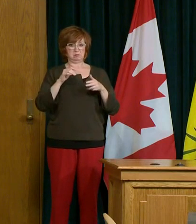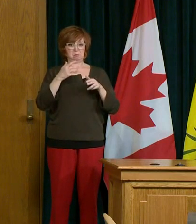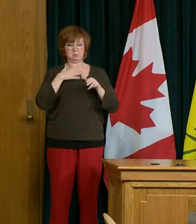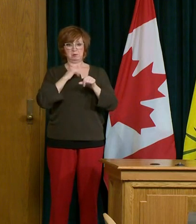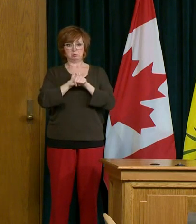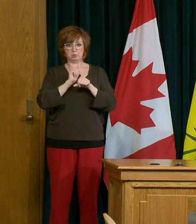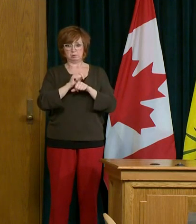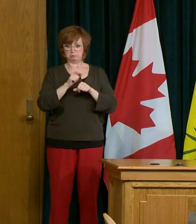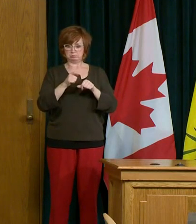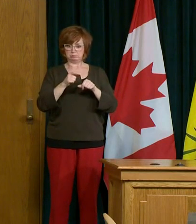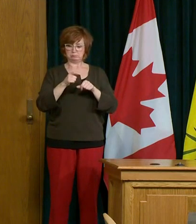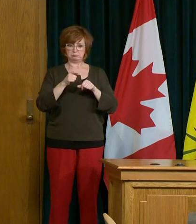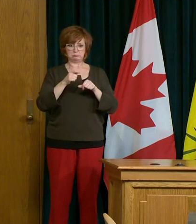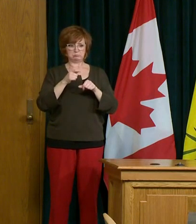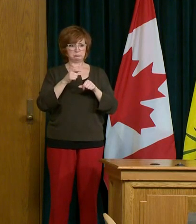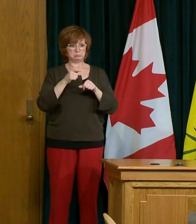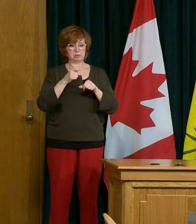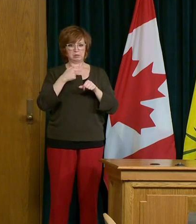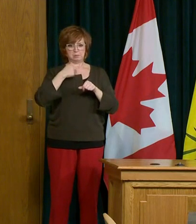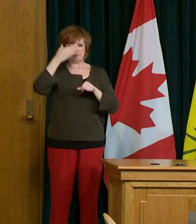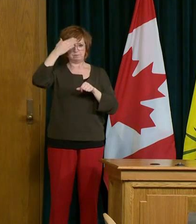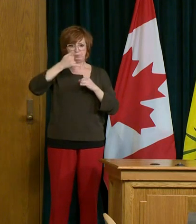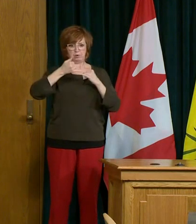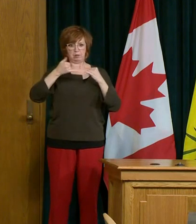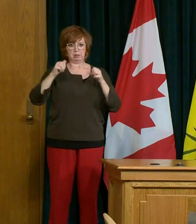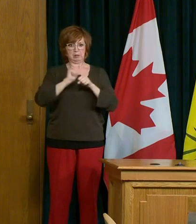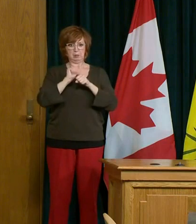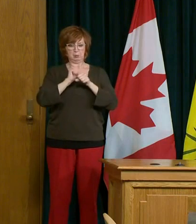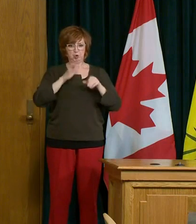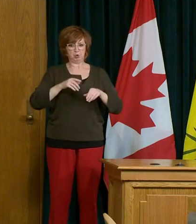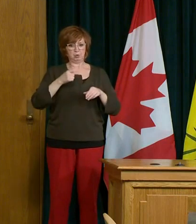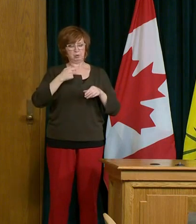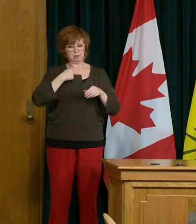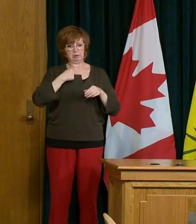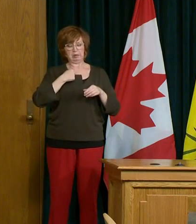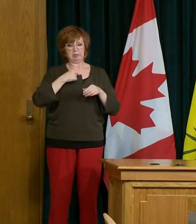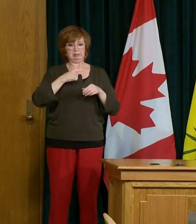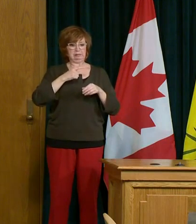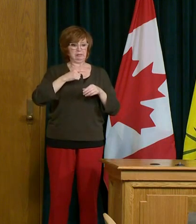other allowed workplaces if you're unwell. And then